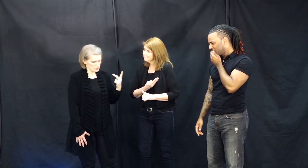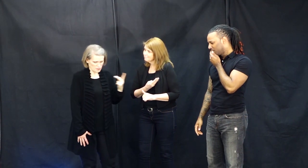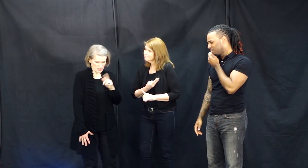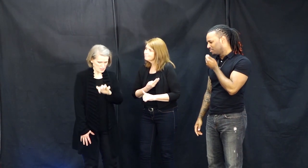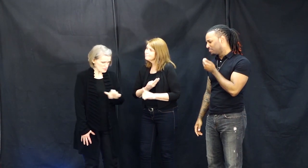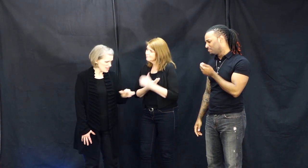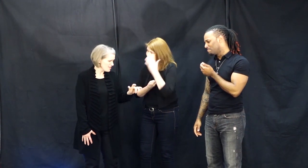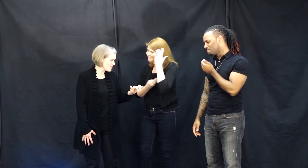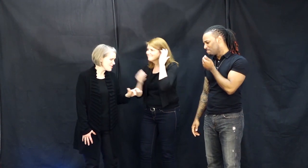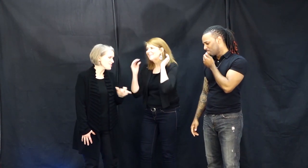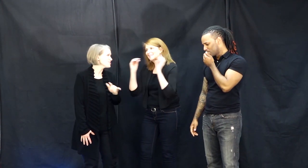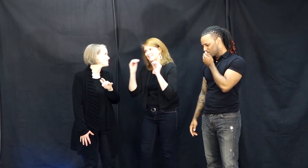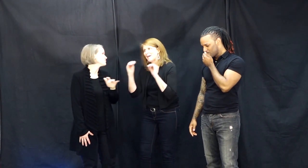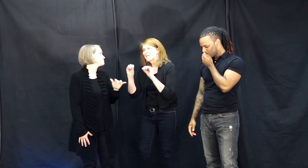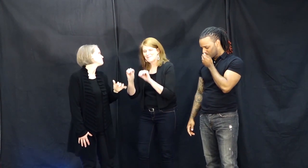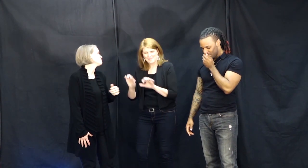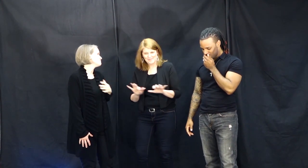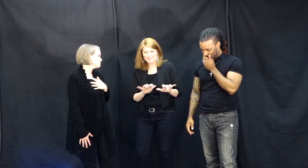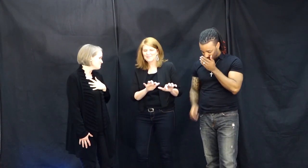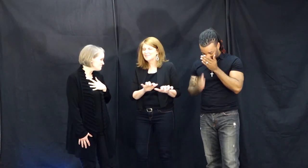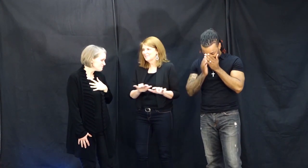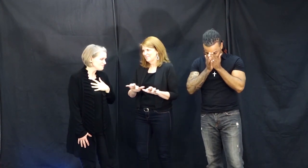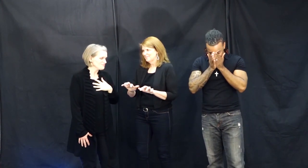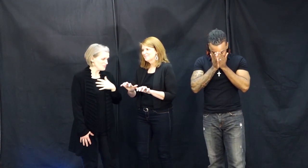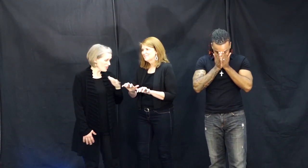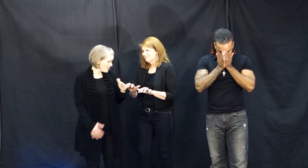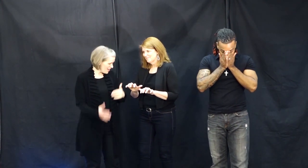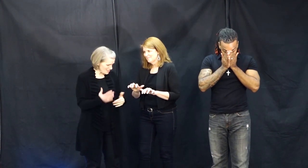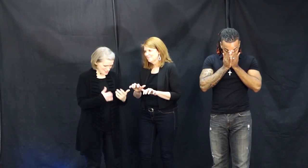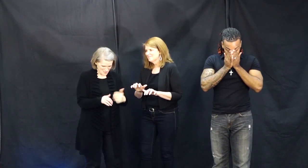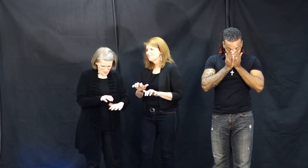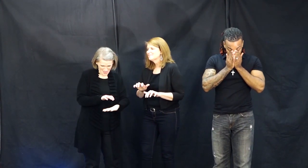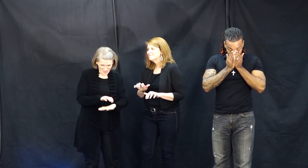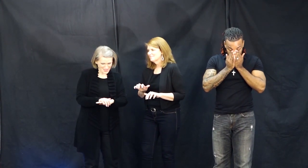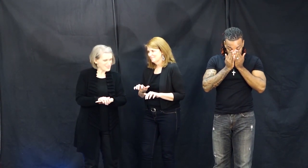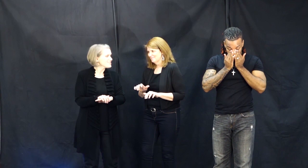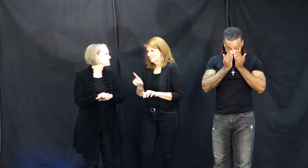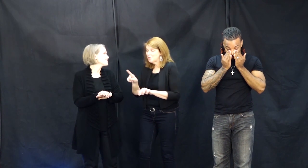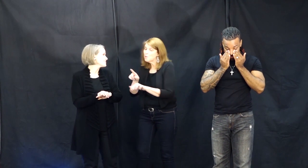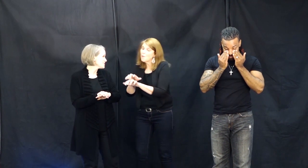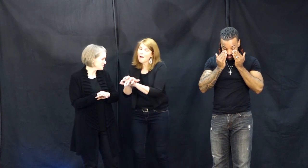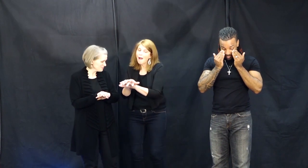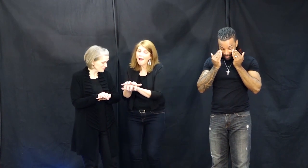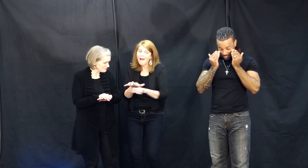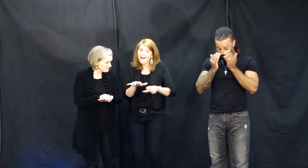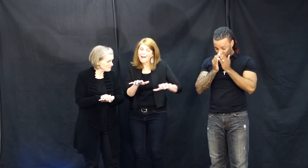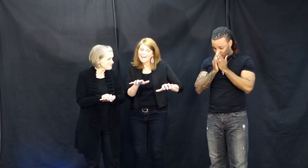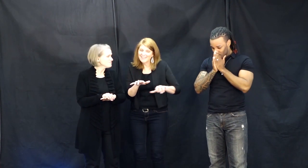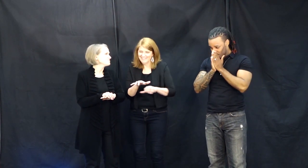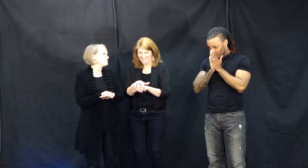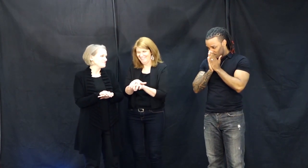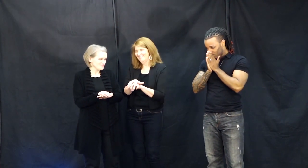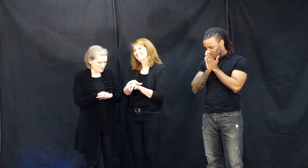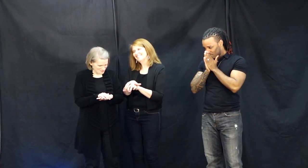taught you piano. You would put your hands on mine. You changed the melody every